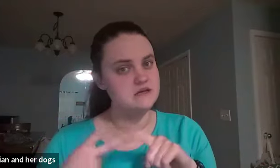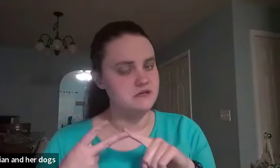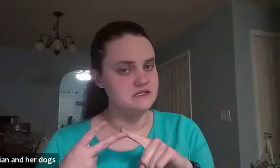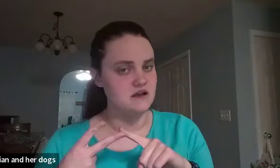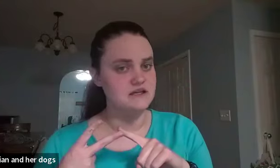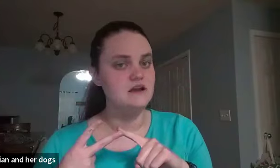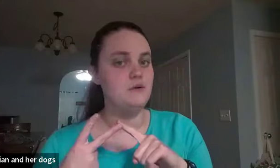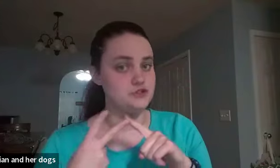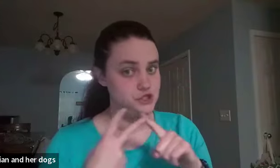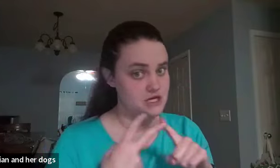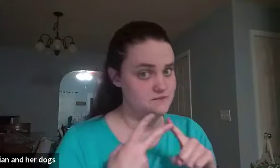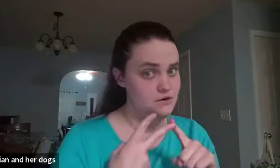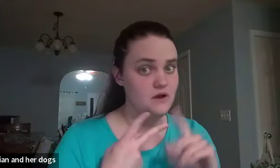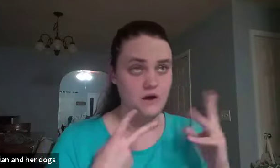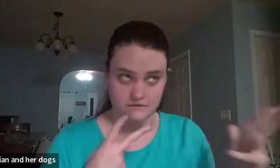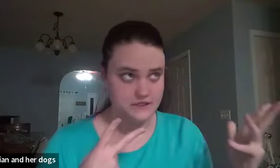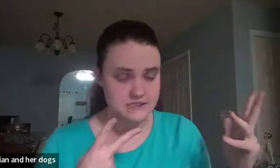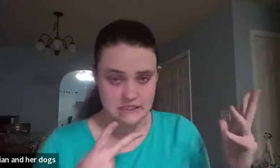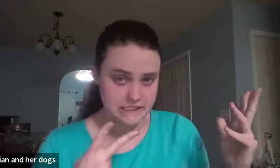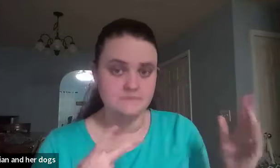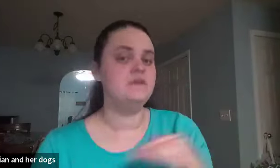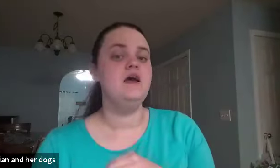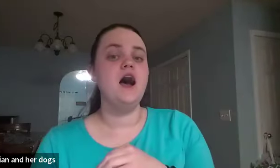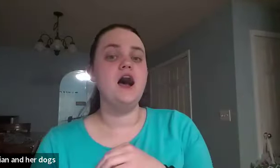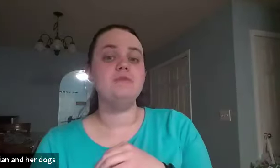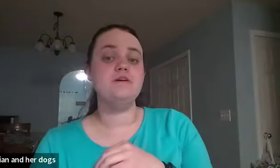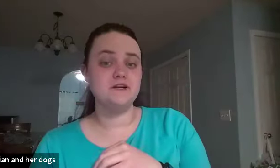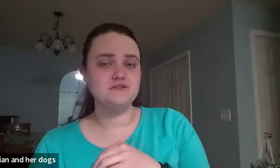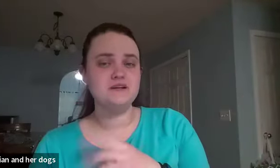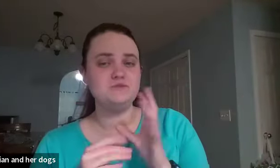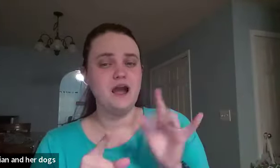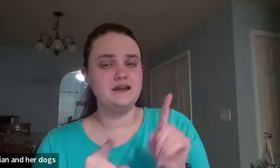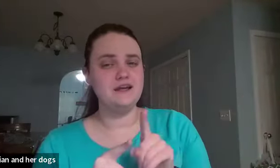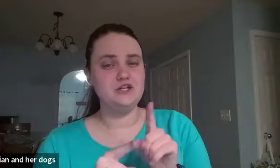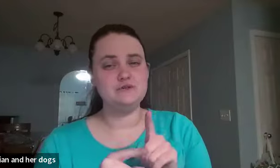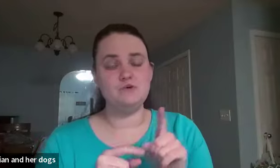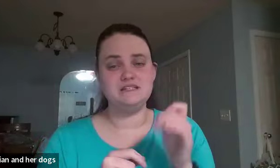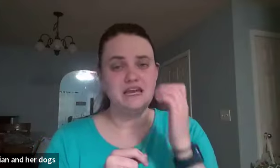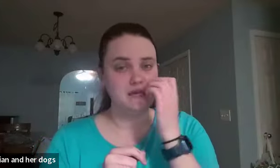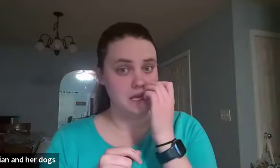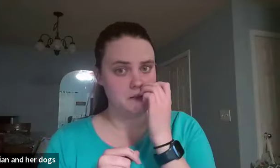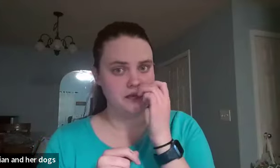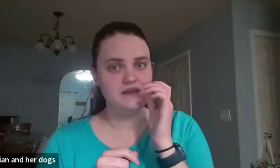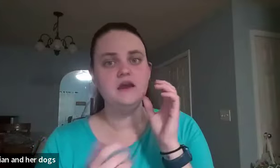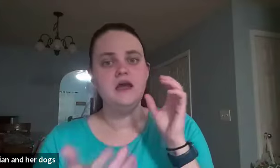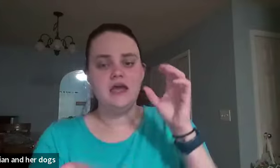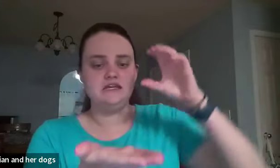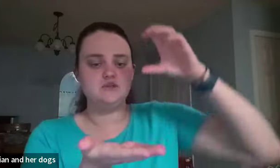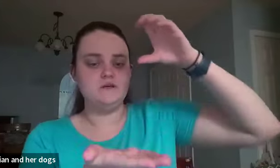it being signed. I will show you guys both, obviously. The first one is what I kind of use more as cake and cupcake, and it's going